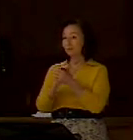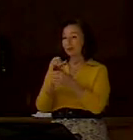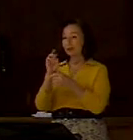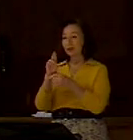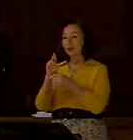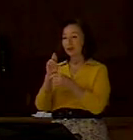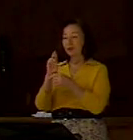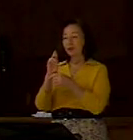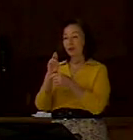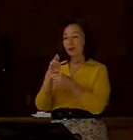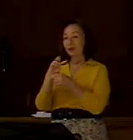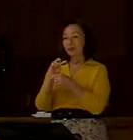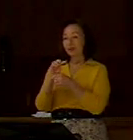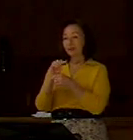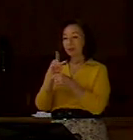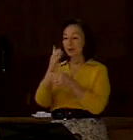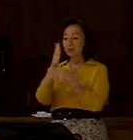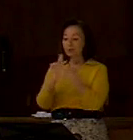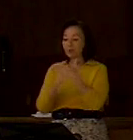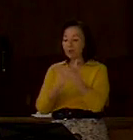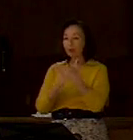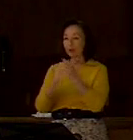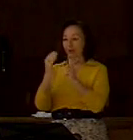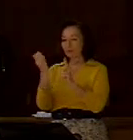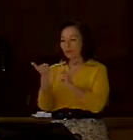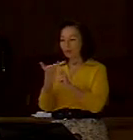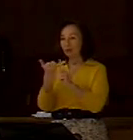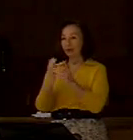you partially persuaded?